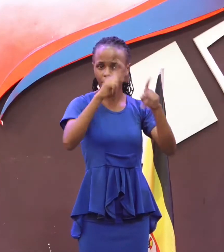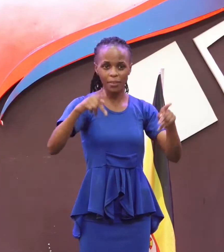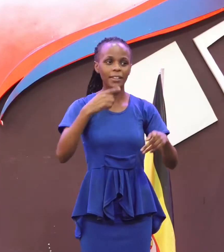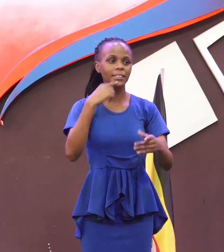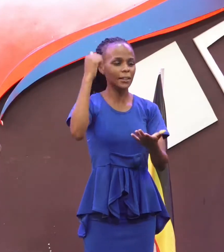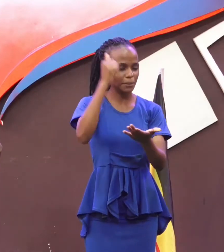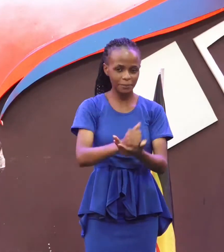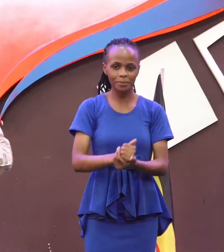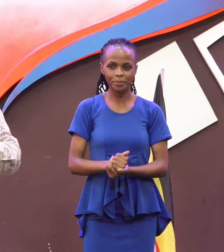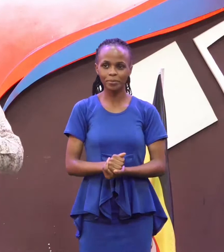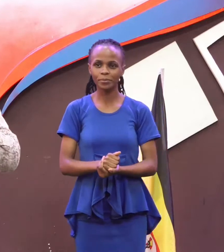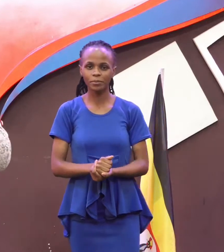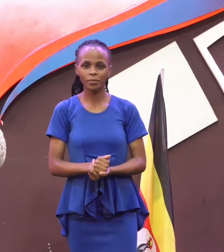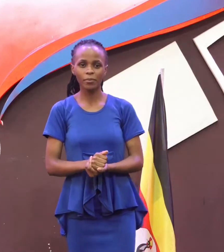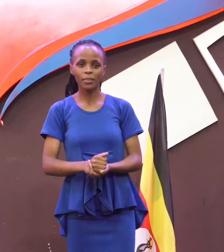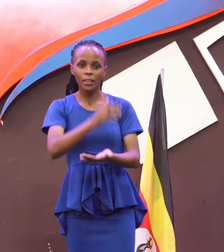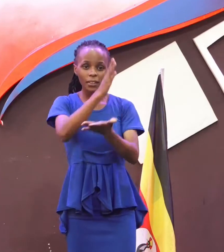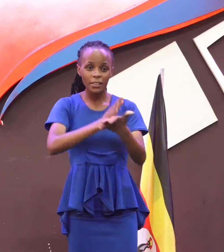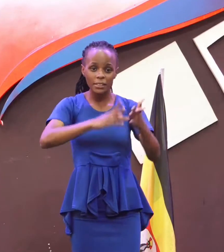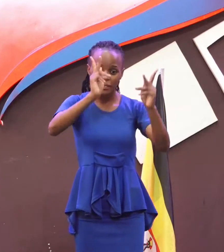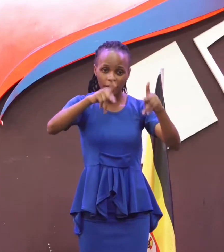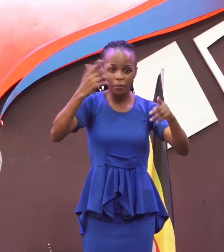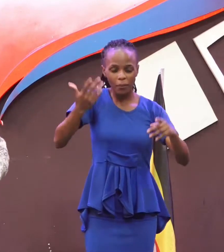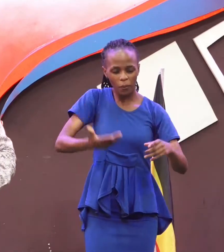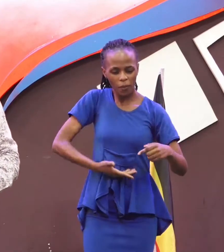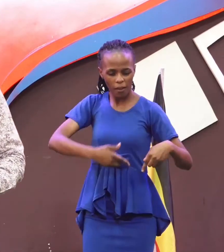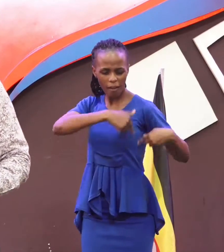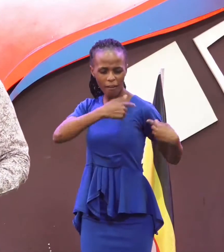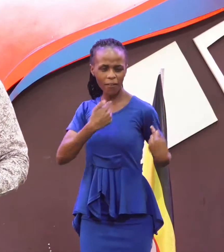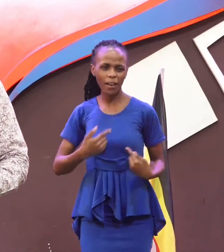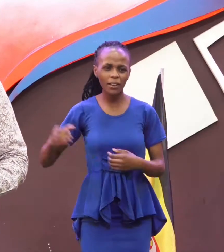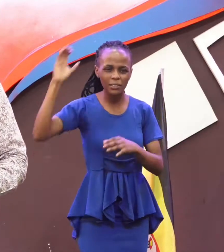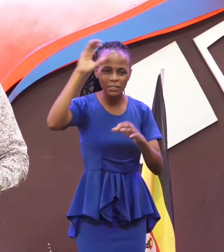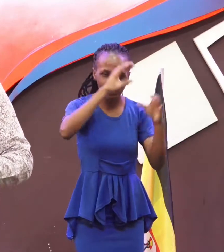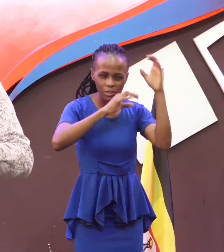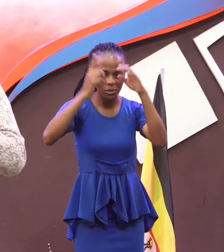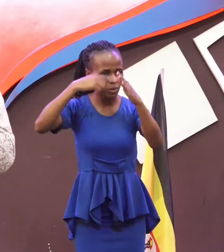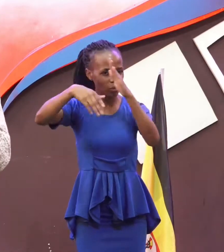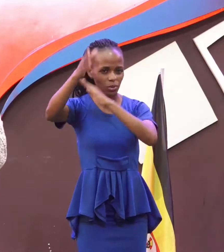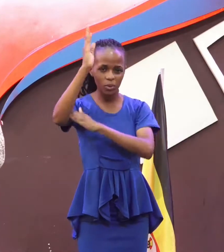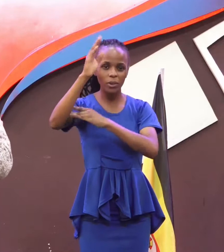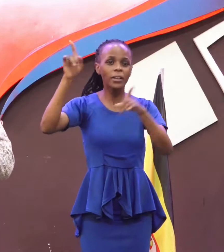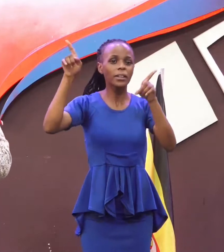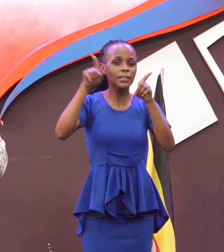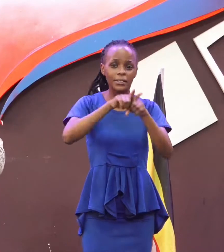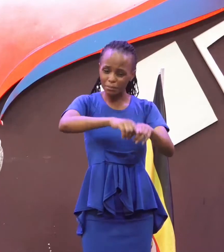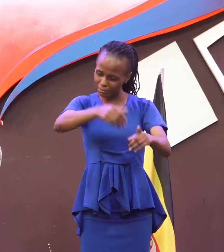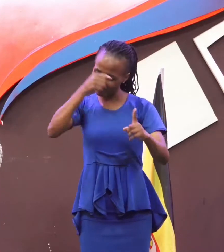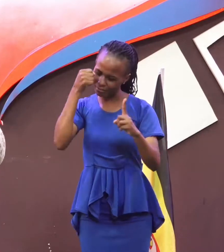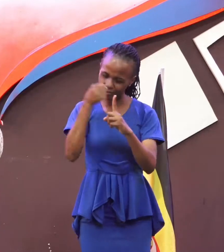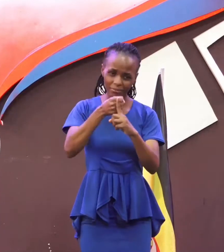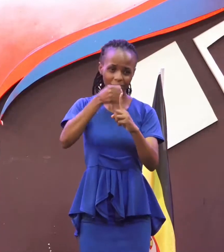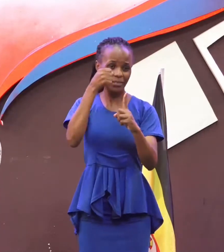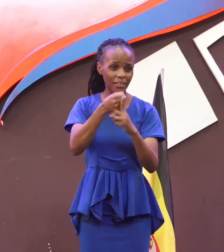konti amina. Say amen. Walwa abantu abalina omutima ogunoonya Mukama. There are people who have a heart that seeks God. They